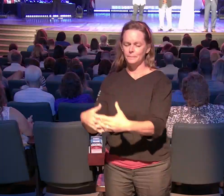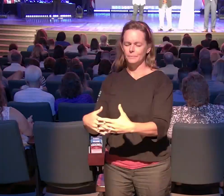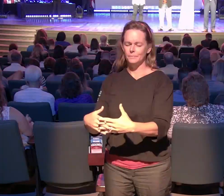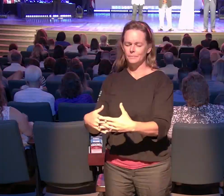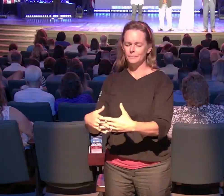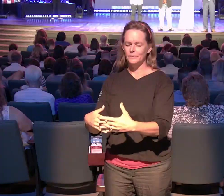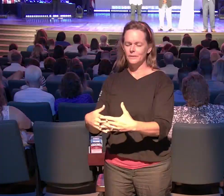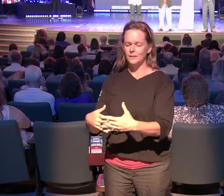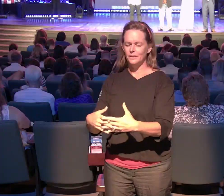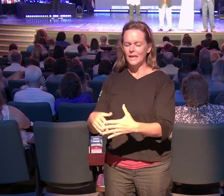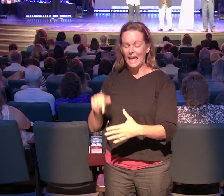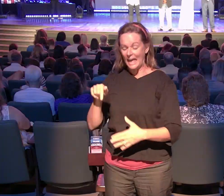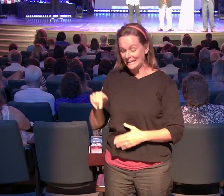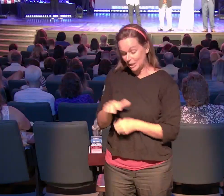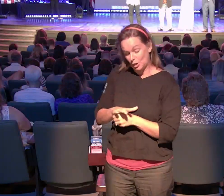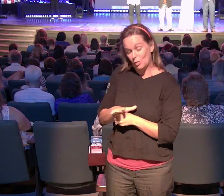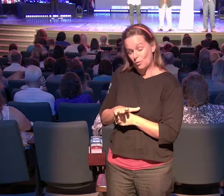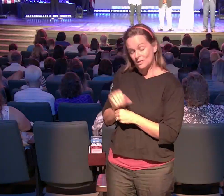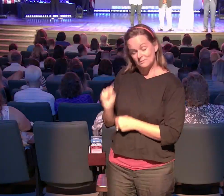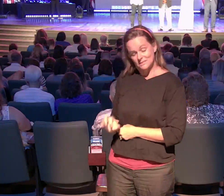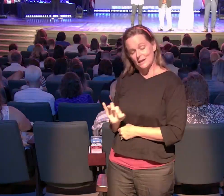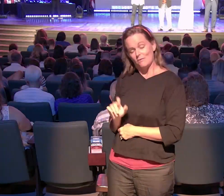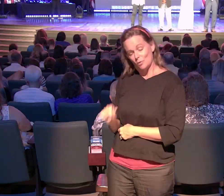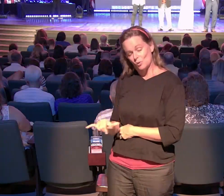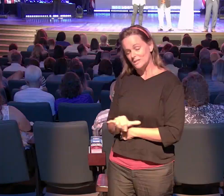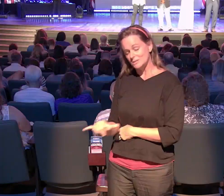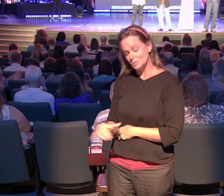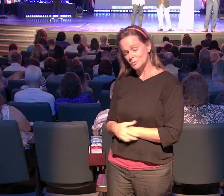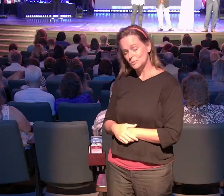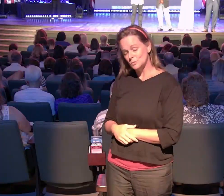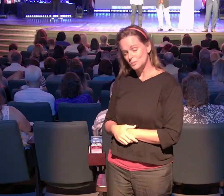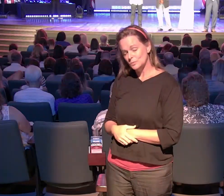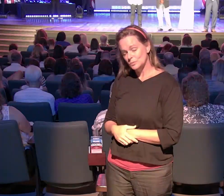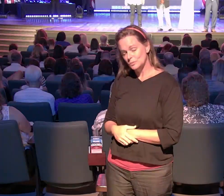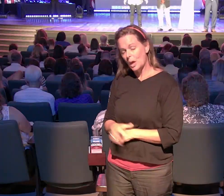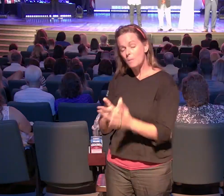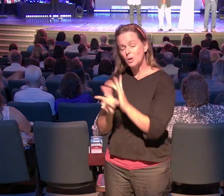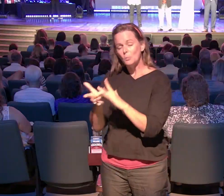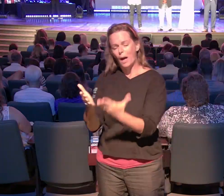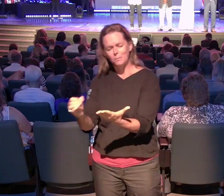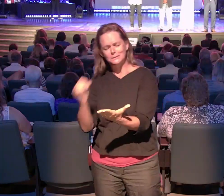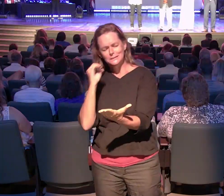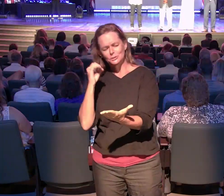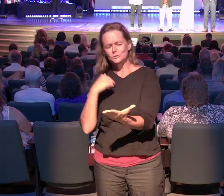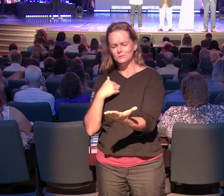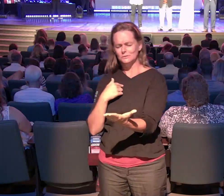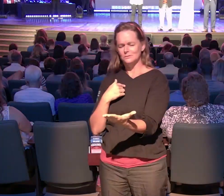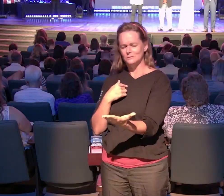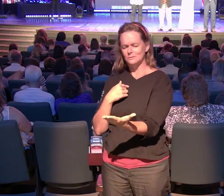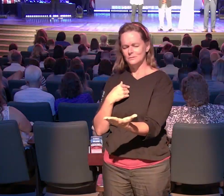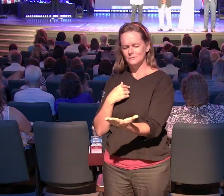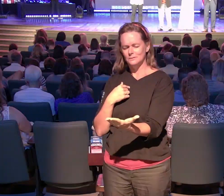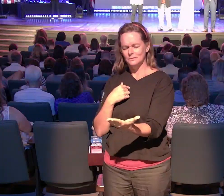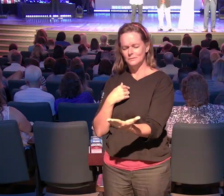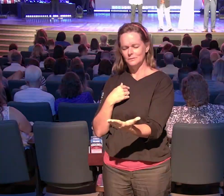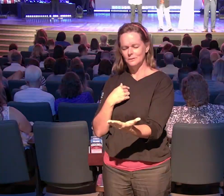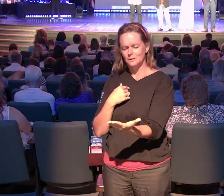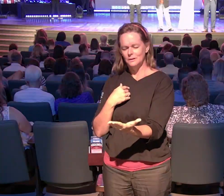country and here locally as well, Lord. Lord, you said in your word that blessed are